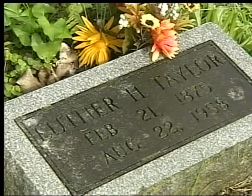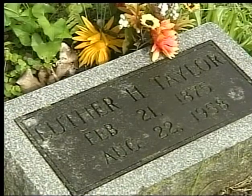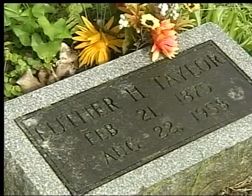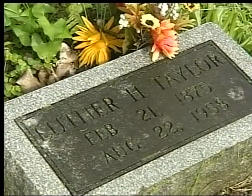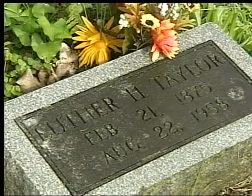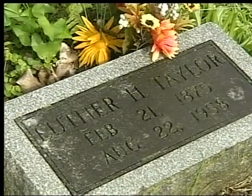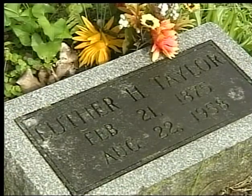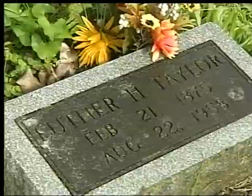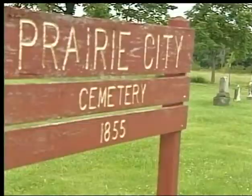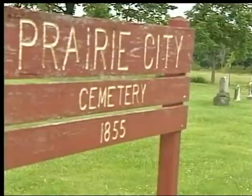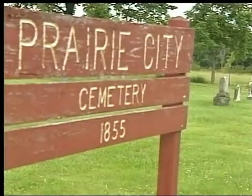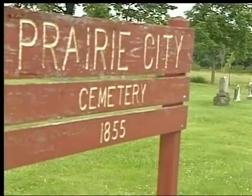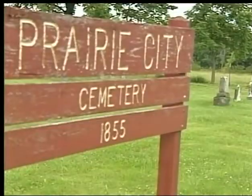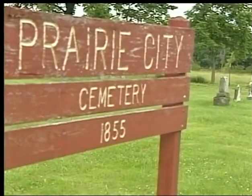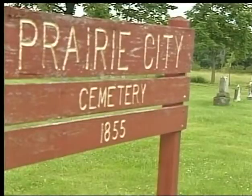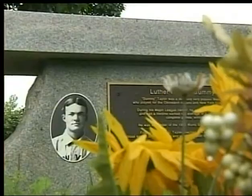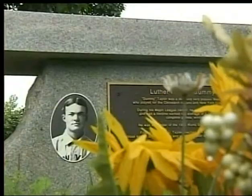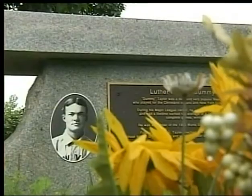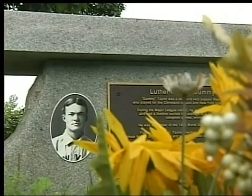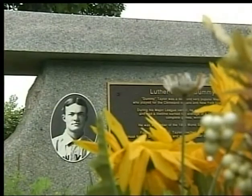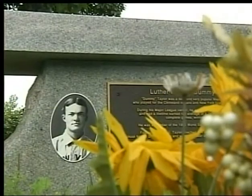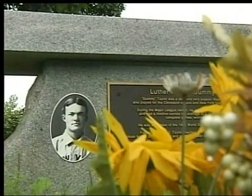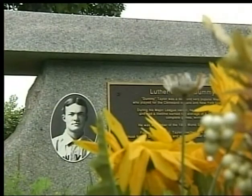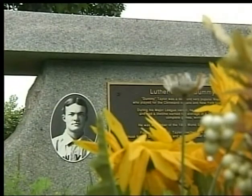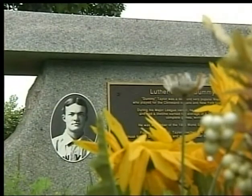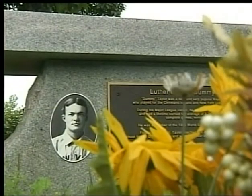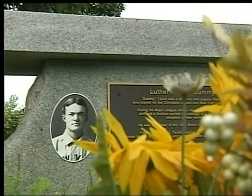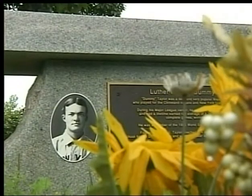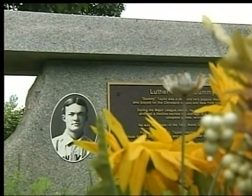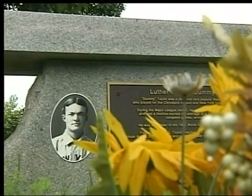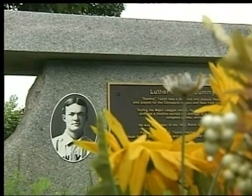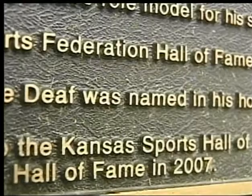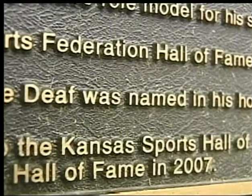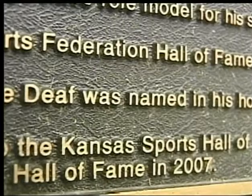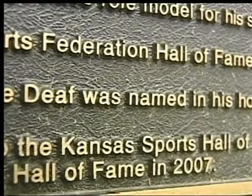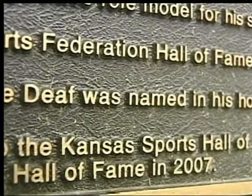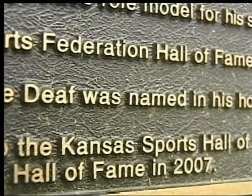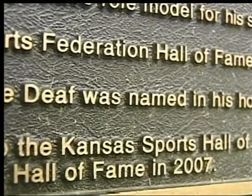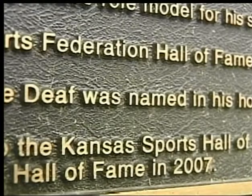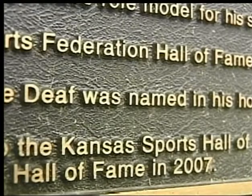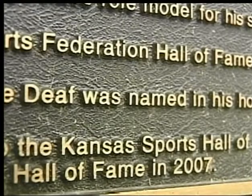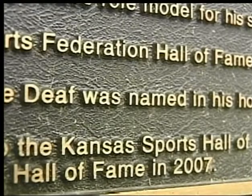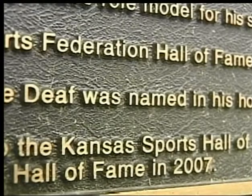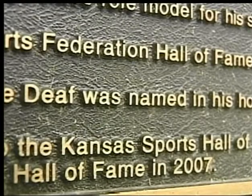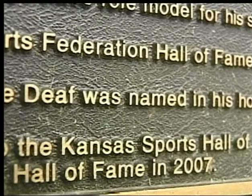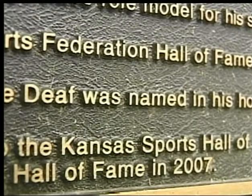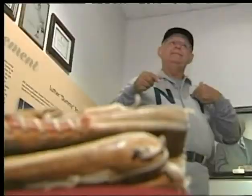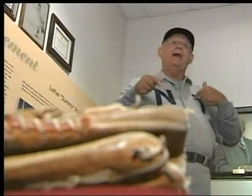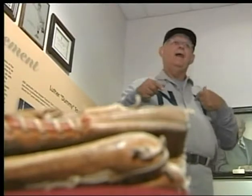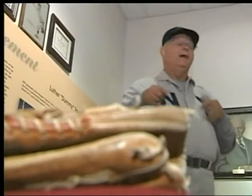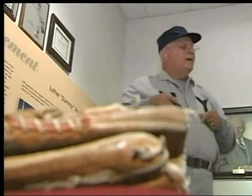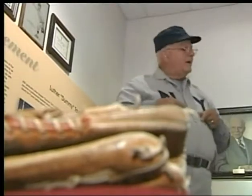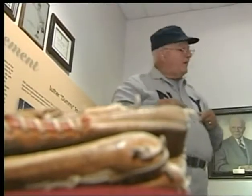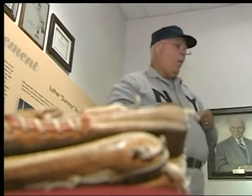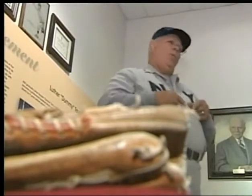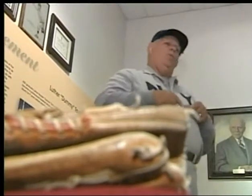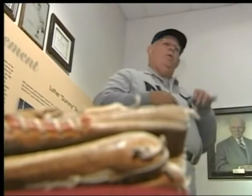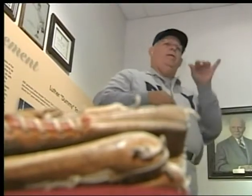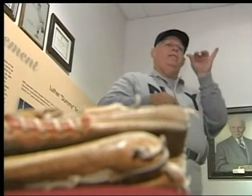Baldwin City Cemetery under a monument that details his contribution and success on the diamond. Chuck Thiel knows